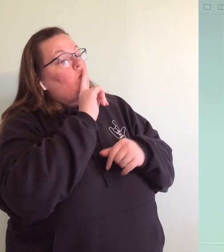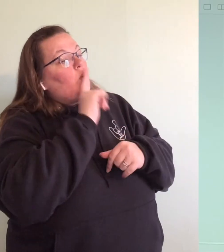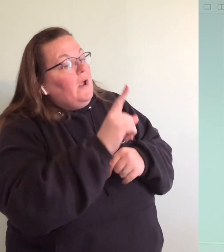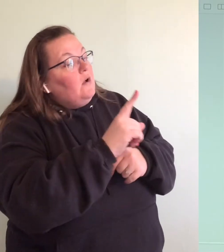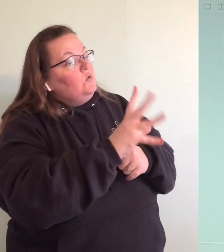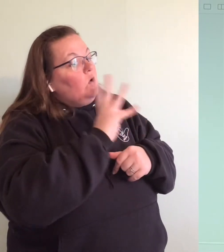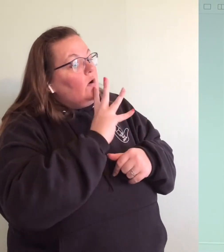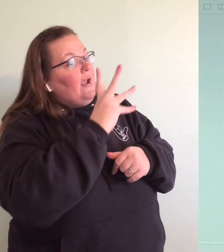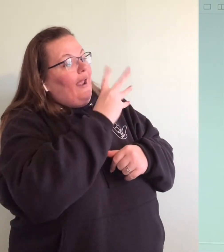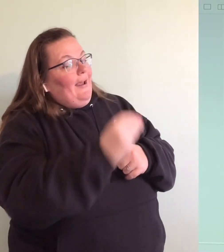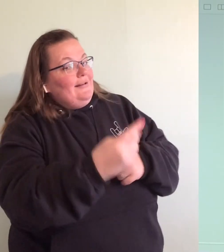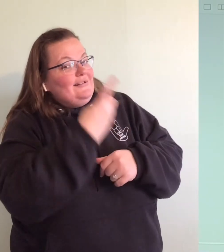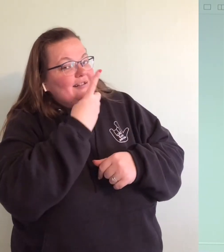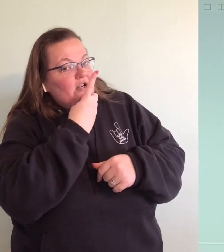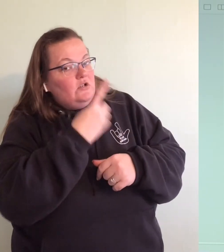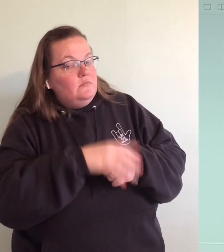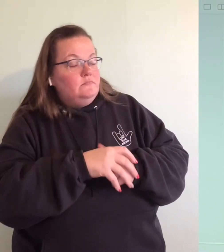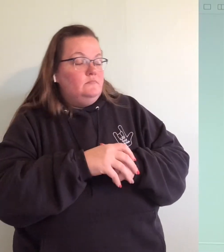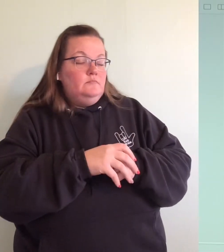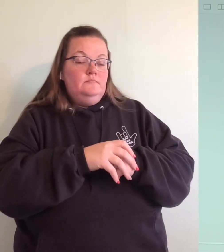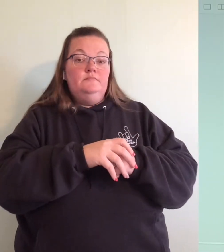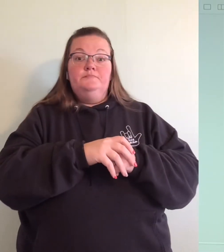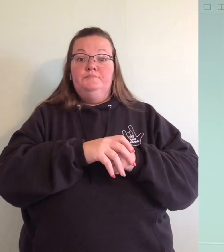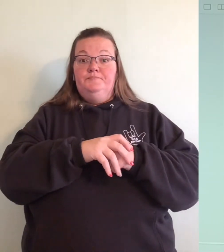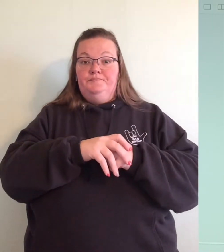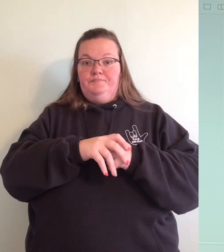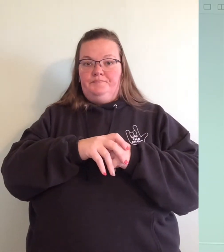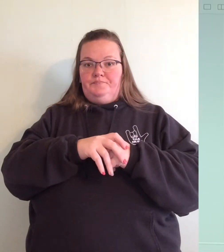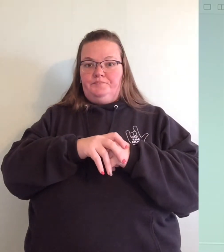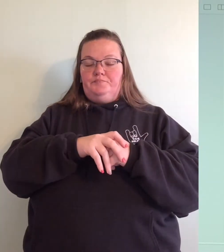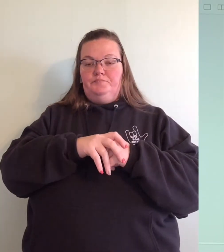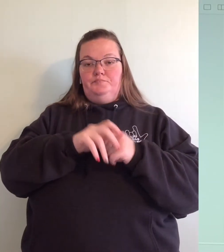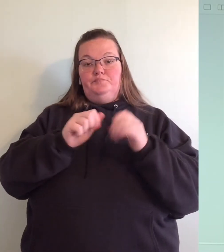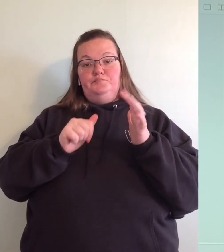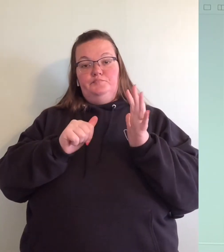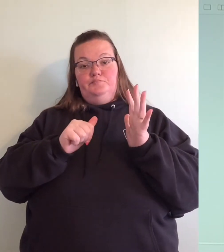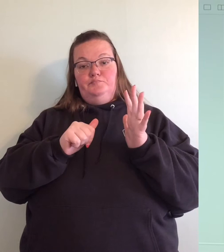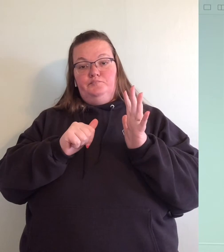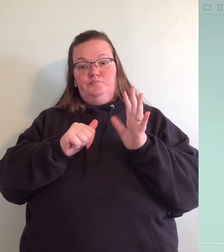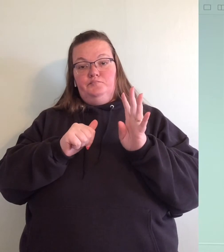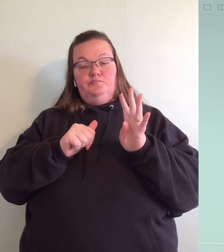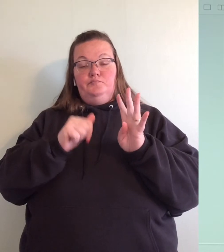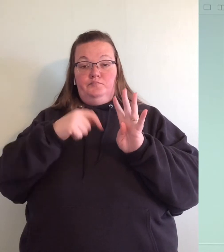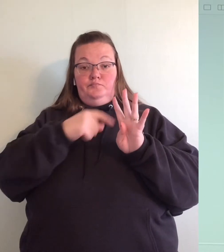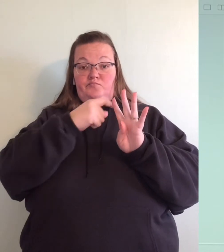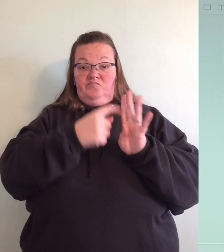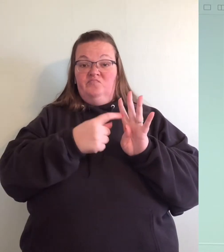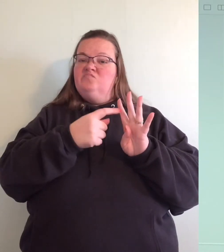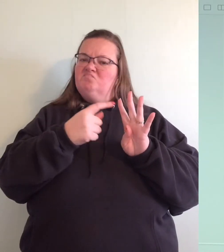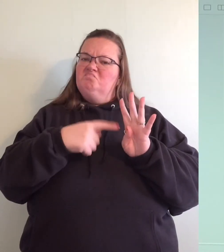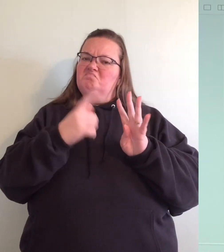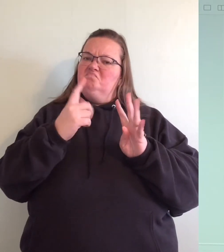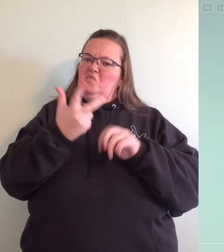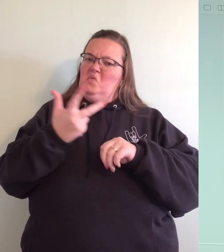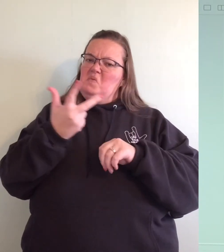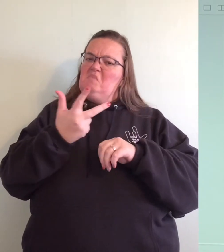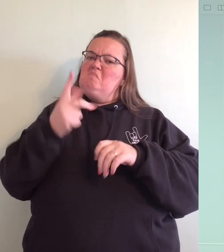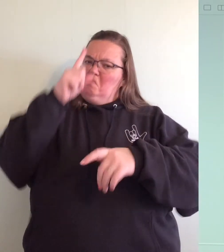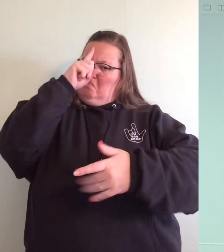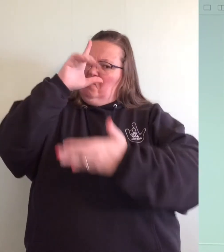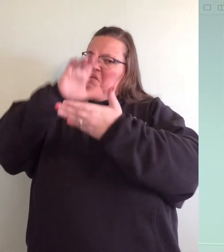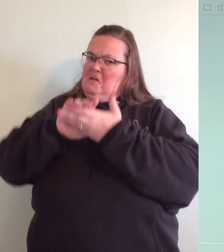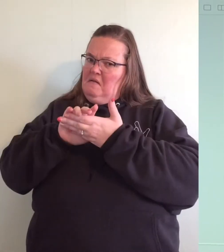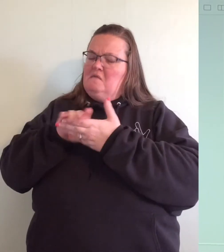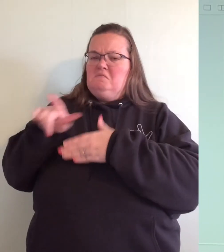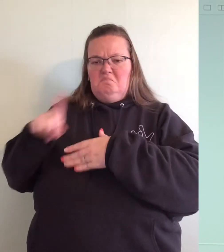talk, and also dinner." No one except Edmund felt any difficulty about trusting the beaver now, and